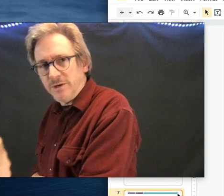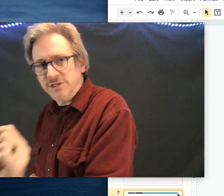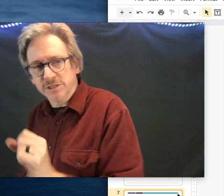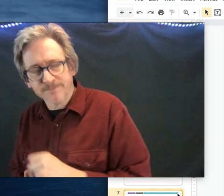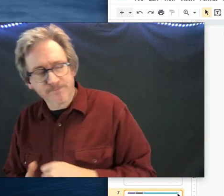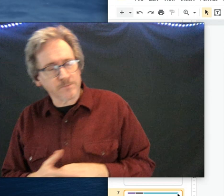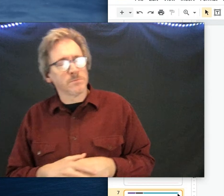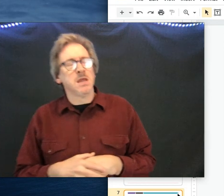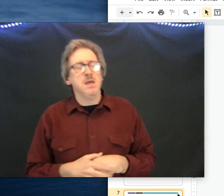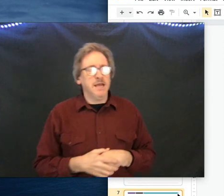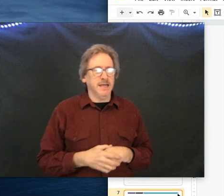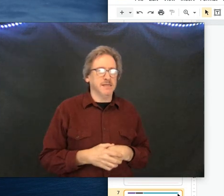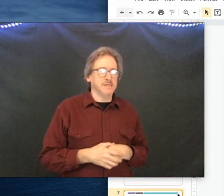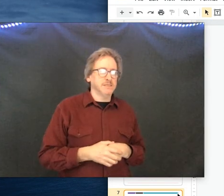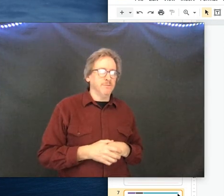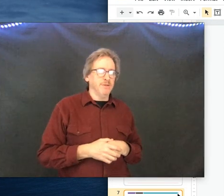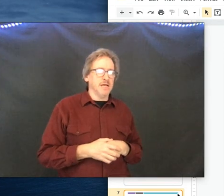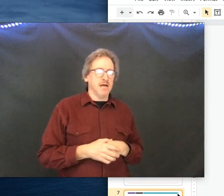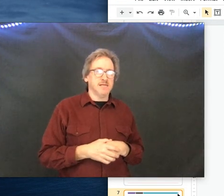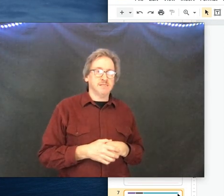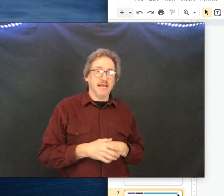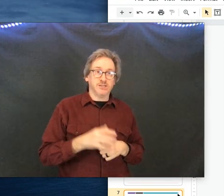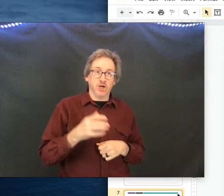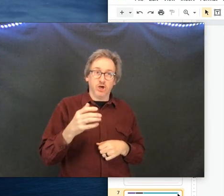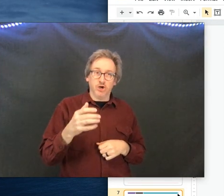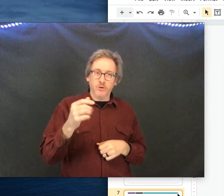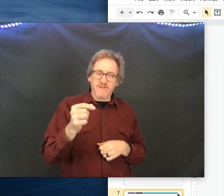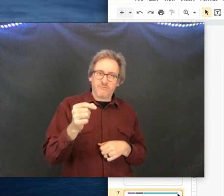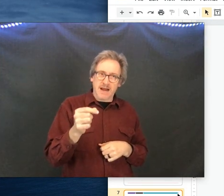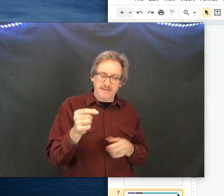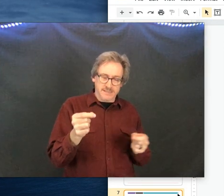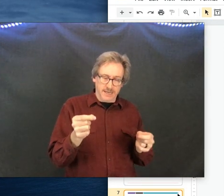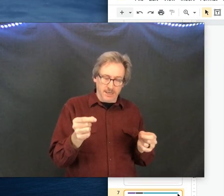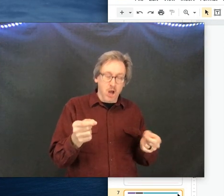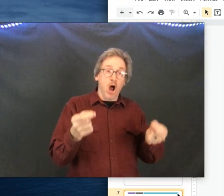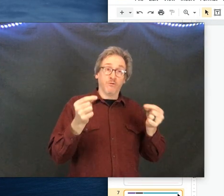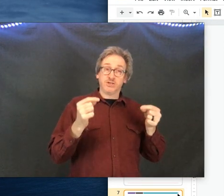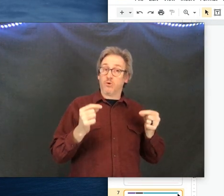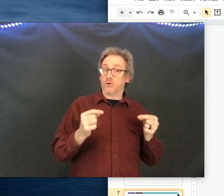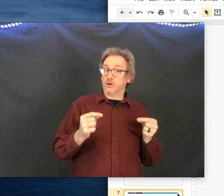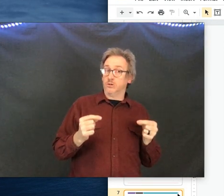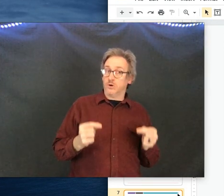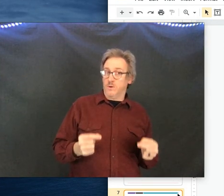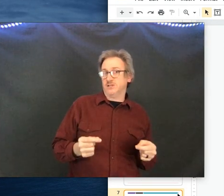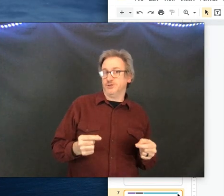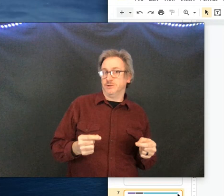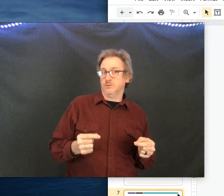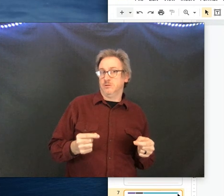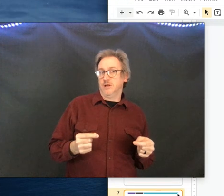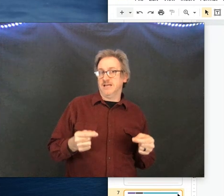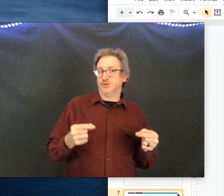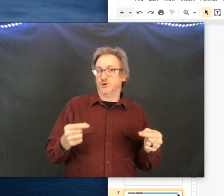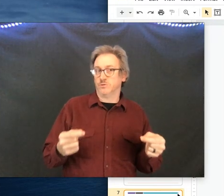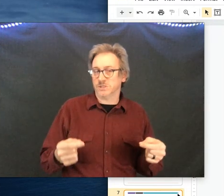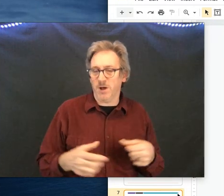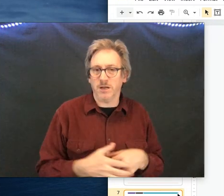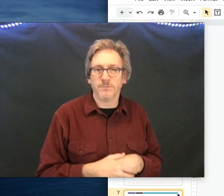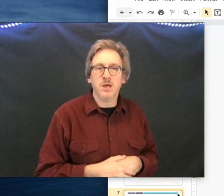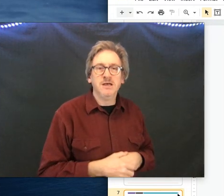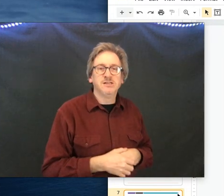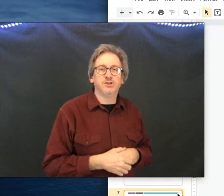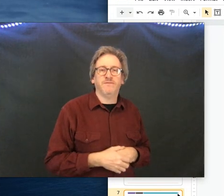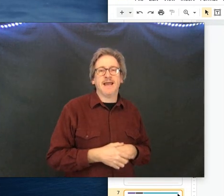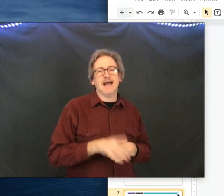WH questions is because it's a good way of practicing a rhetorical question as you're going to